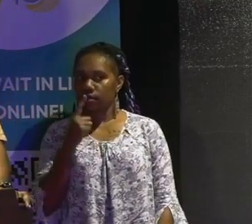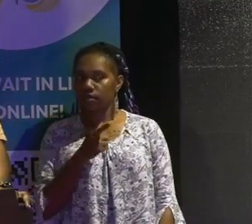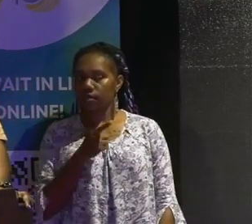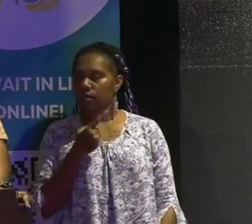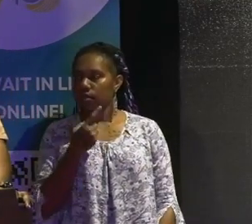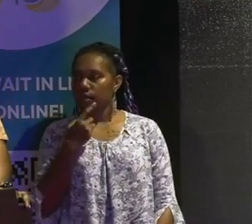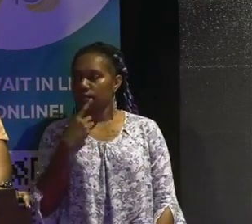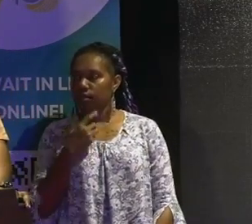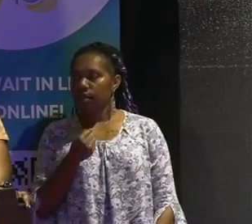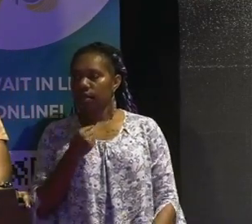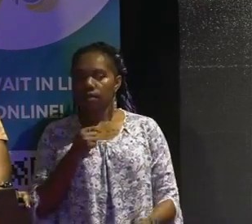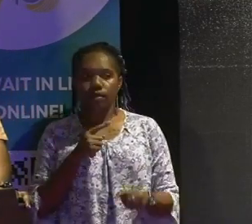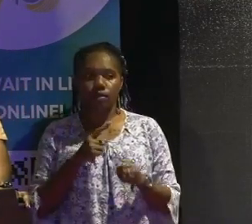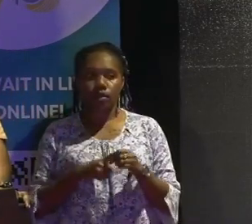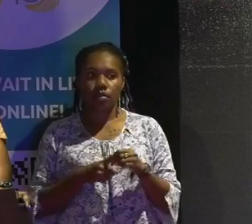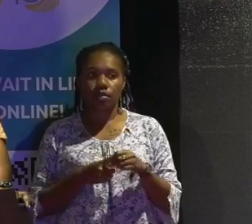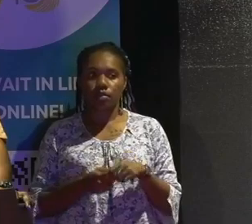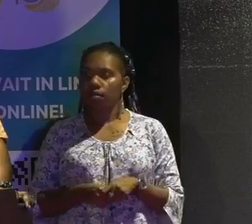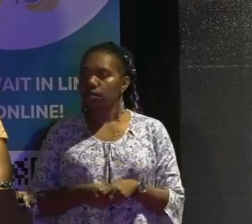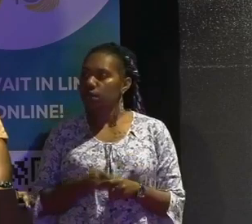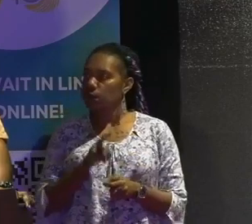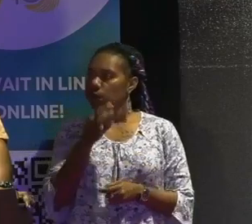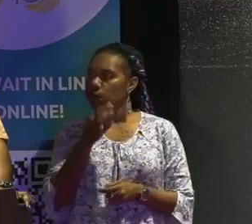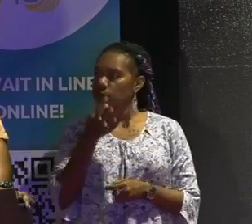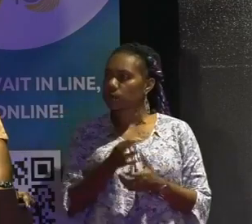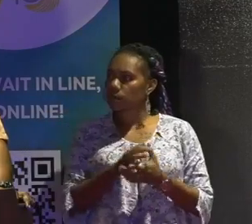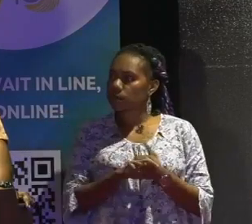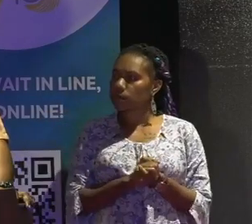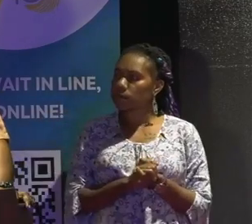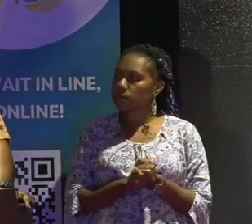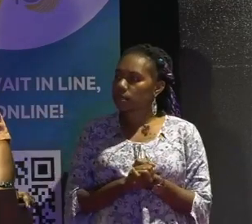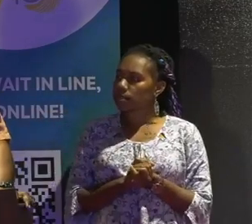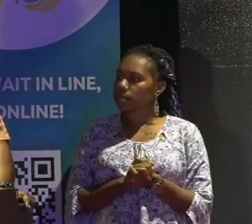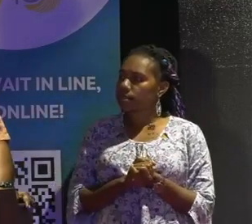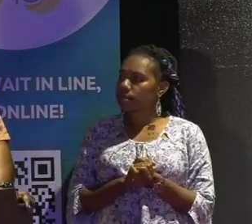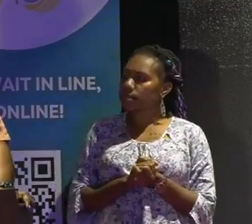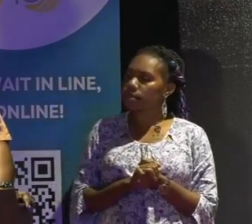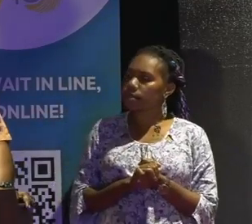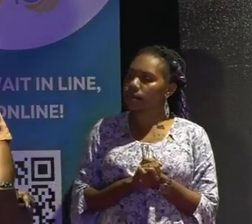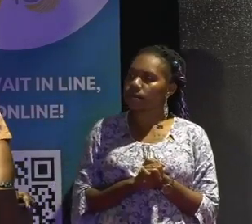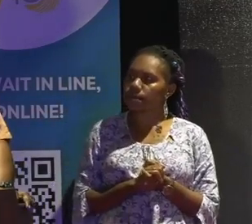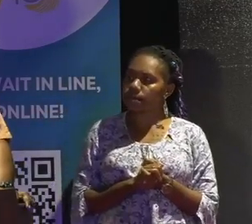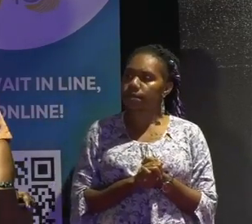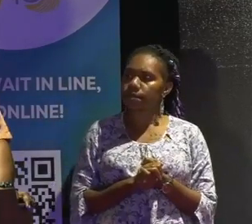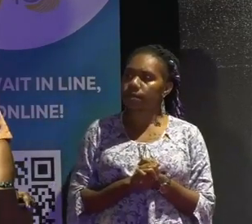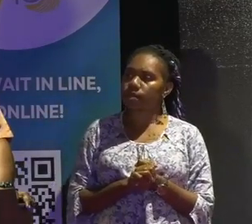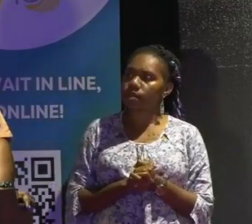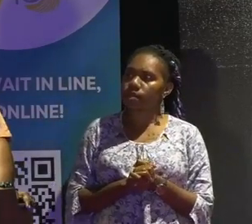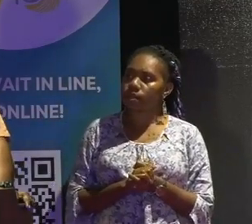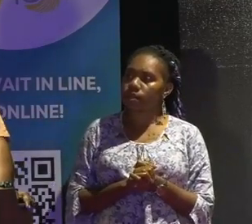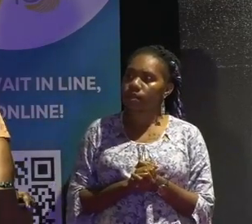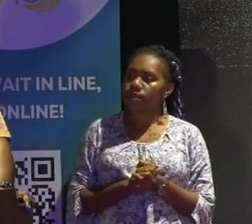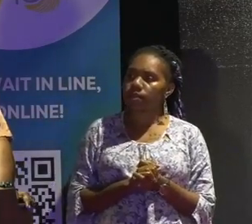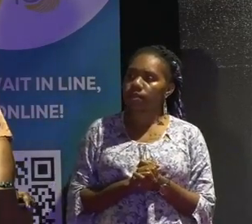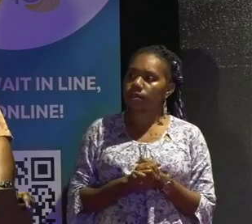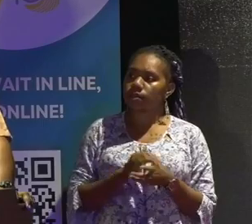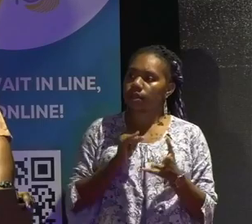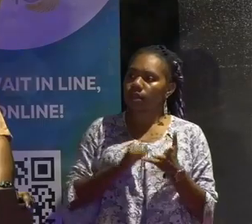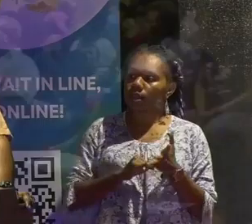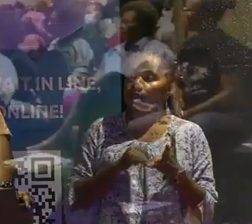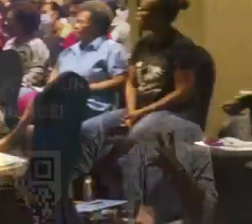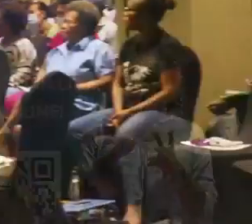okay. Uh, I I've got one question here regarding salary and wage